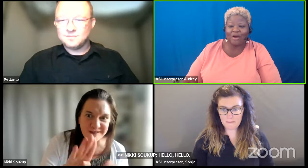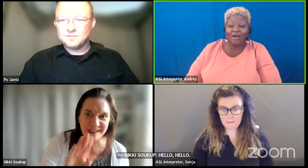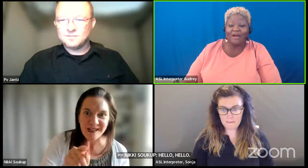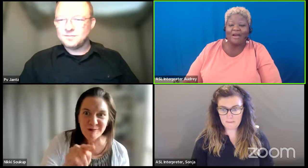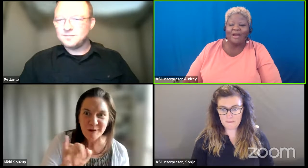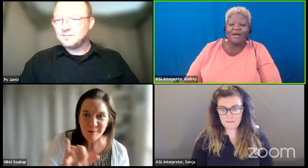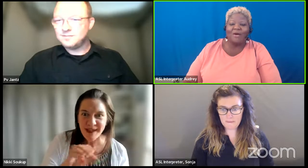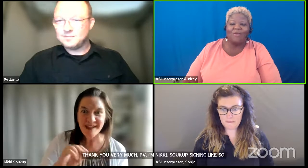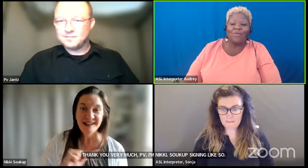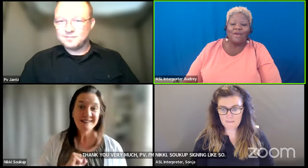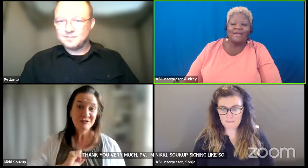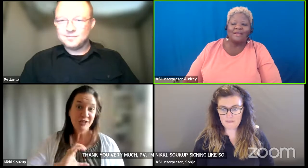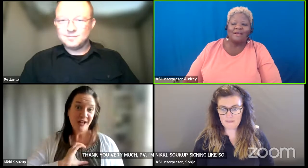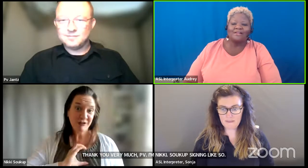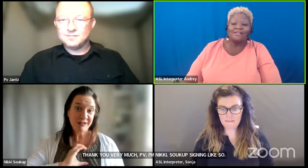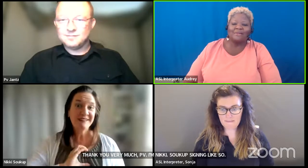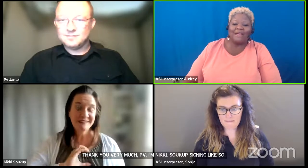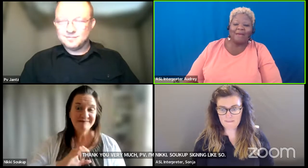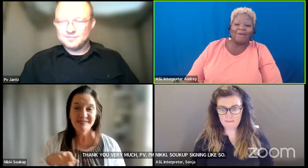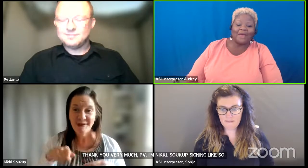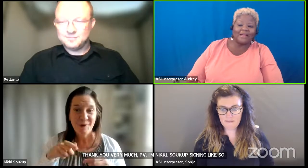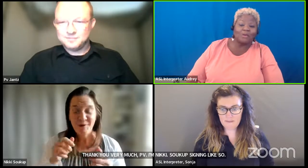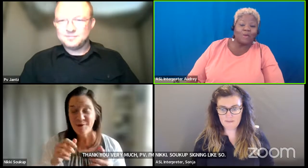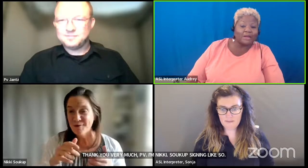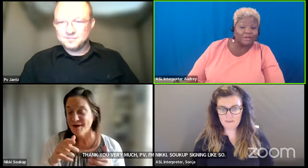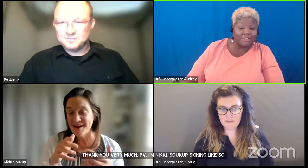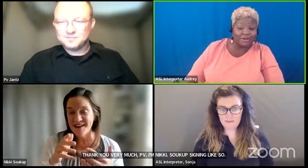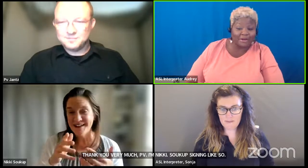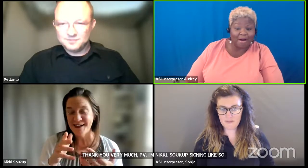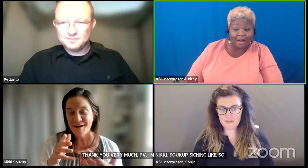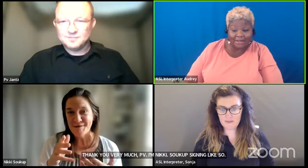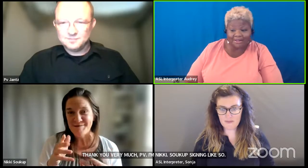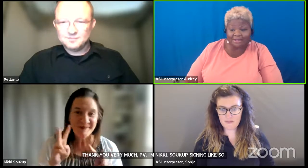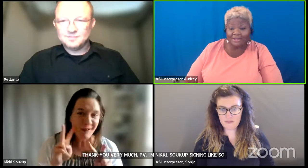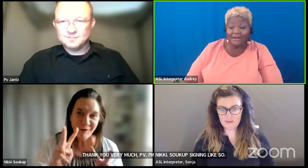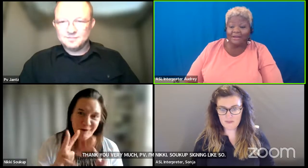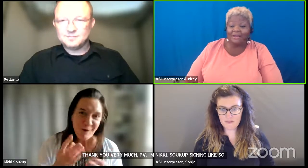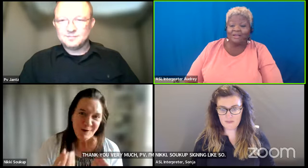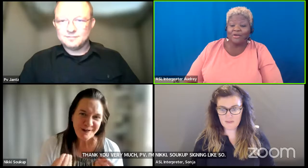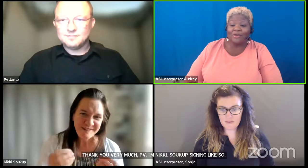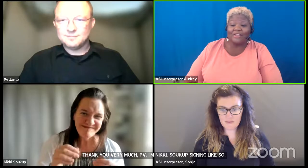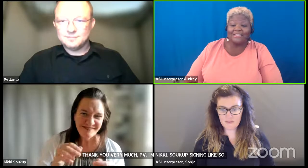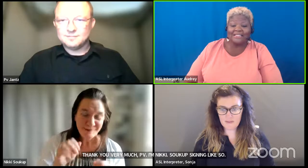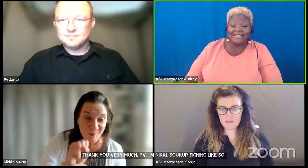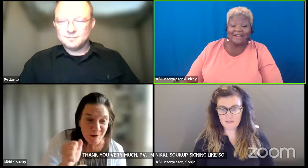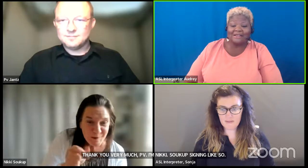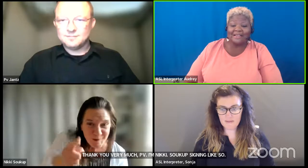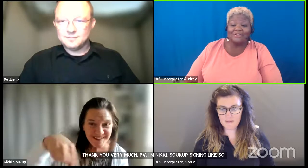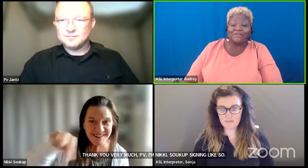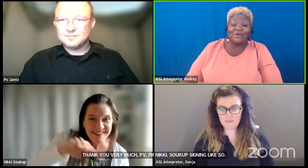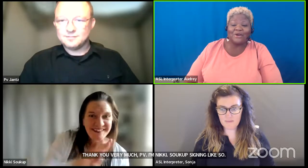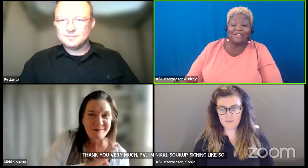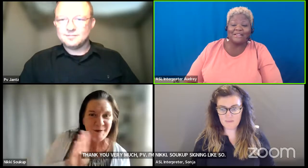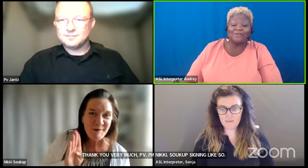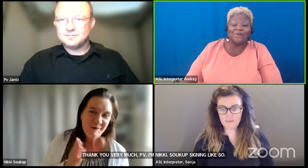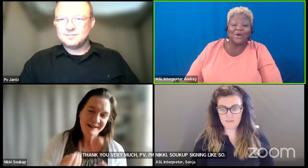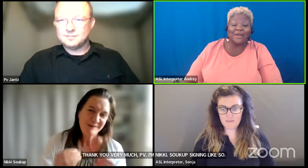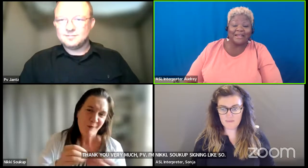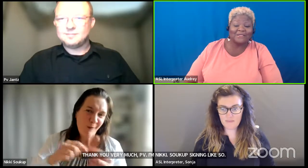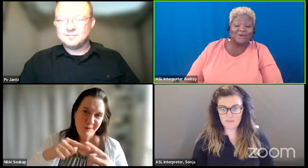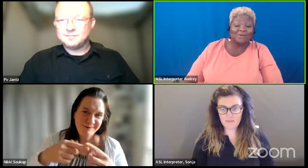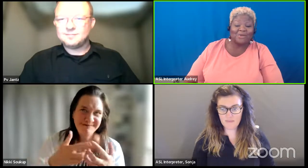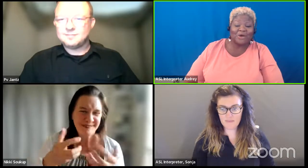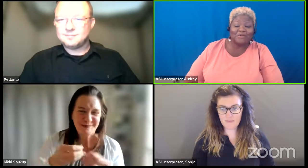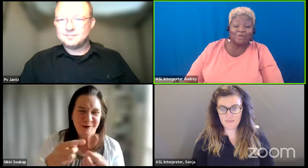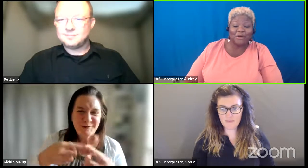so far, working on some of the campaigns, working under Sherry Collins, learning all the details. I look forward to even more